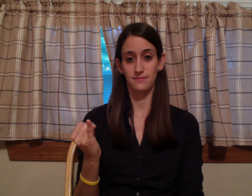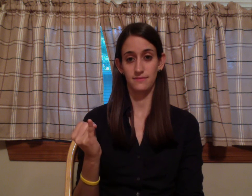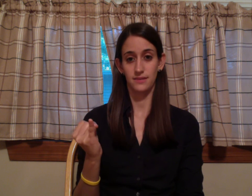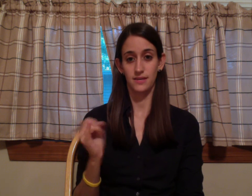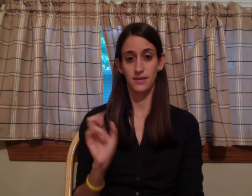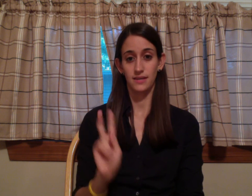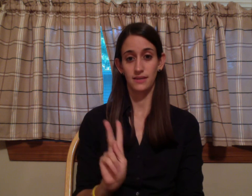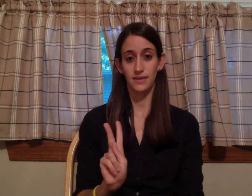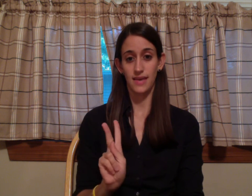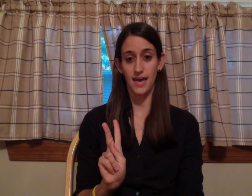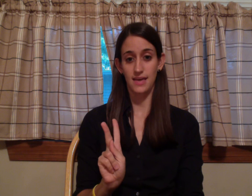J, K,